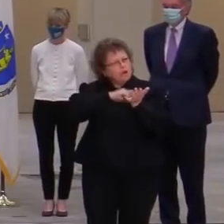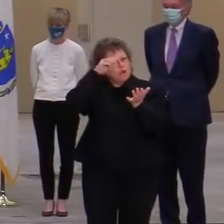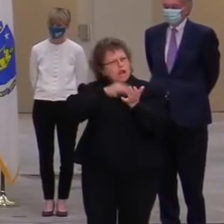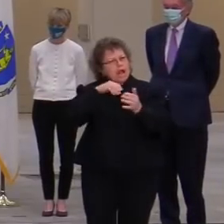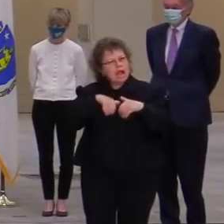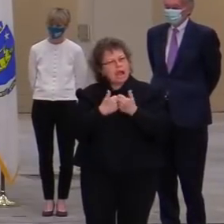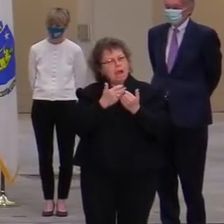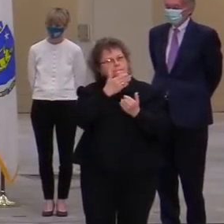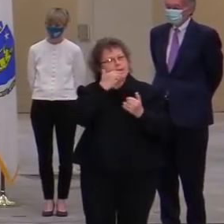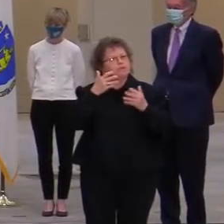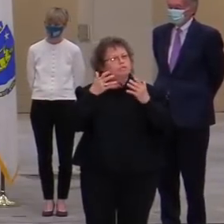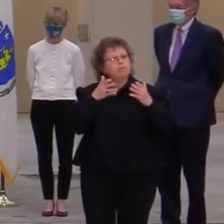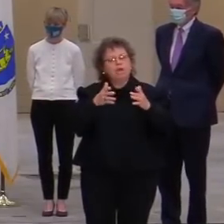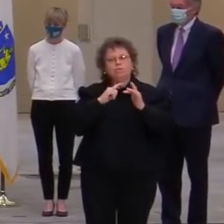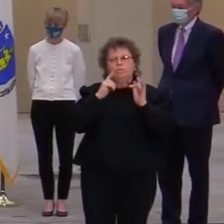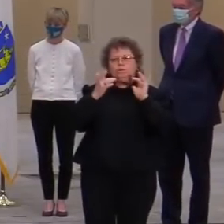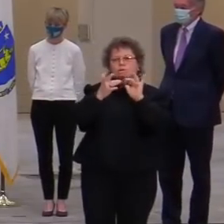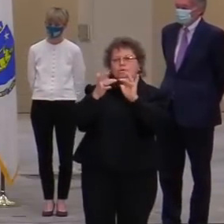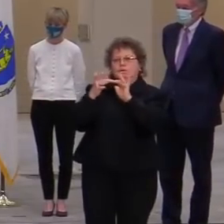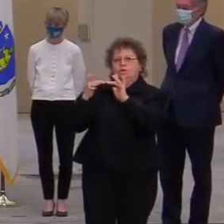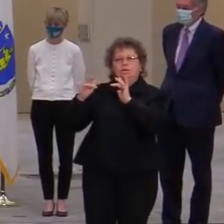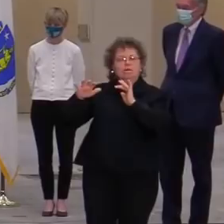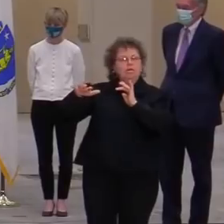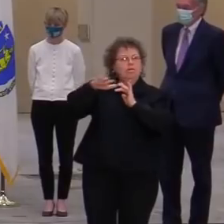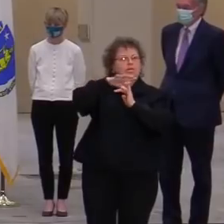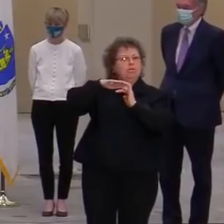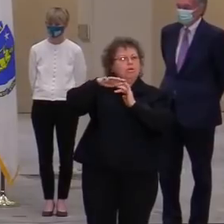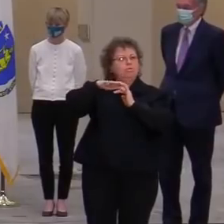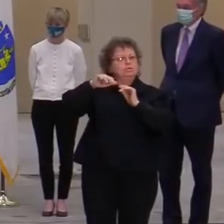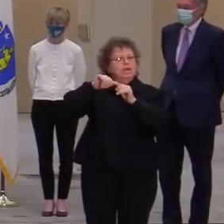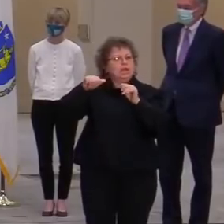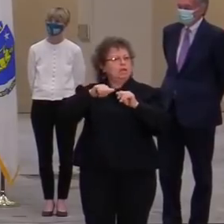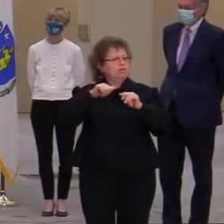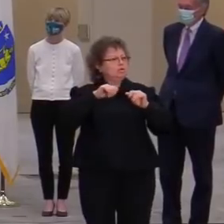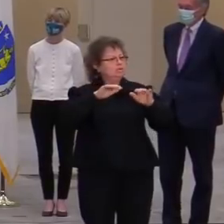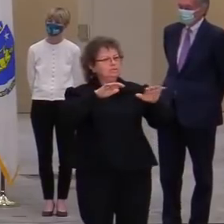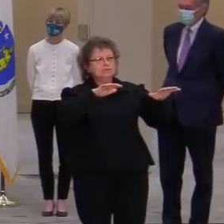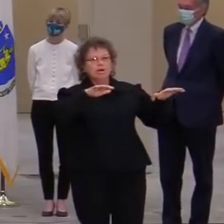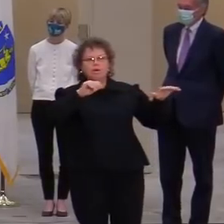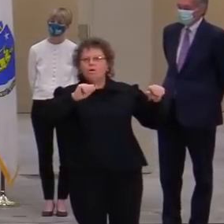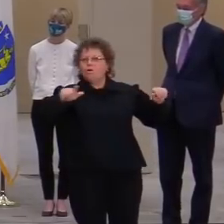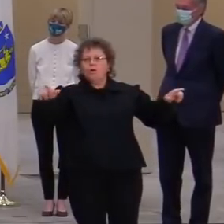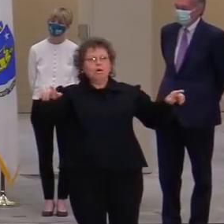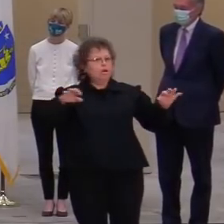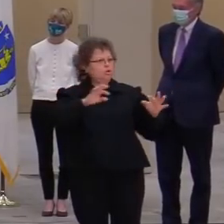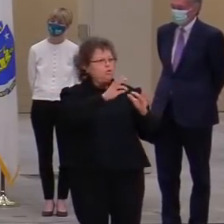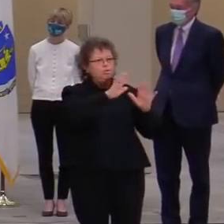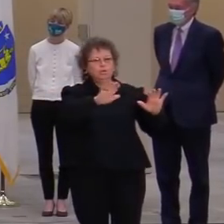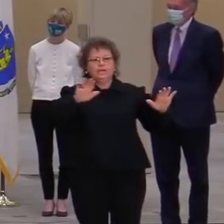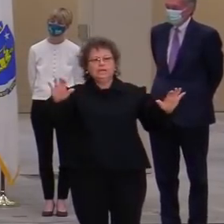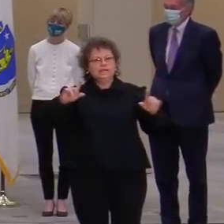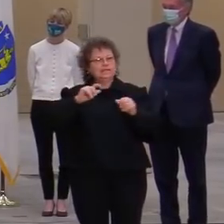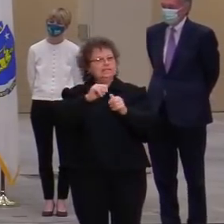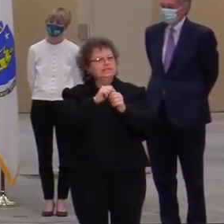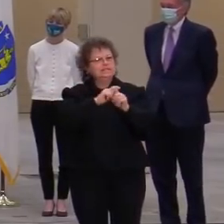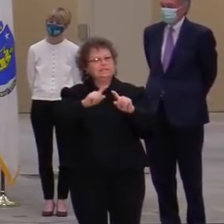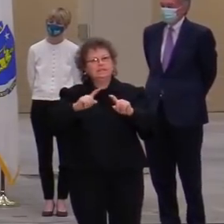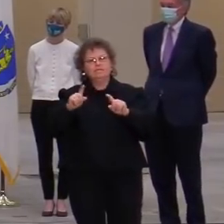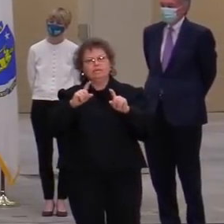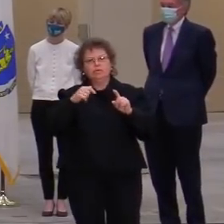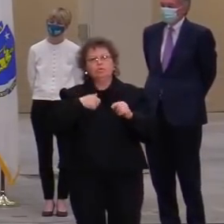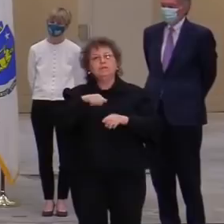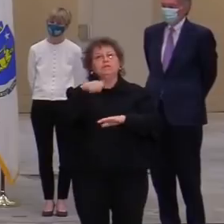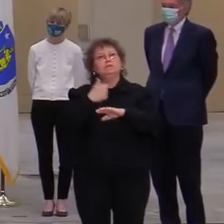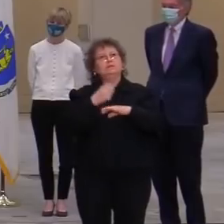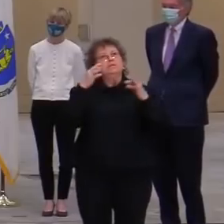that here as we get into it. And they're all unique and different. With regard to the 8 weeks, we set the 8 weeks as a pilot, knowing